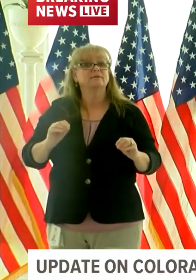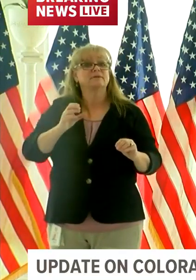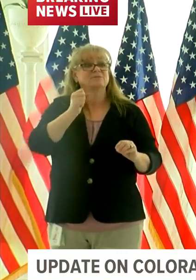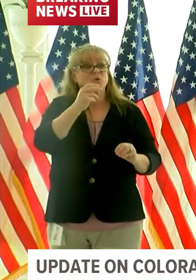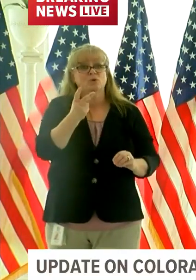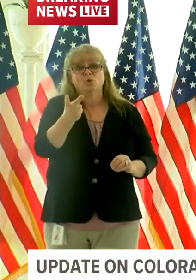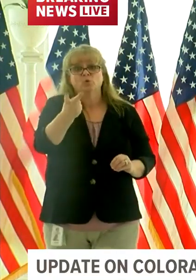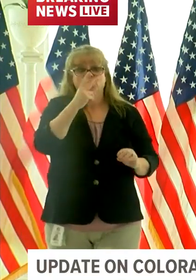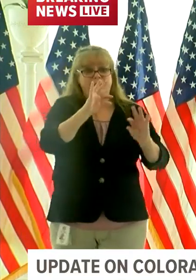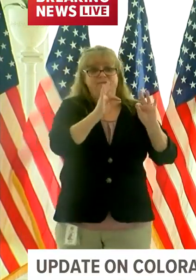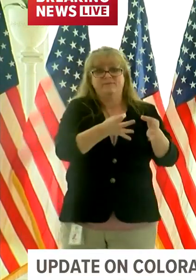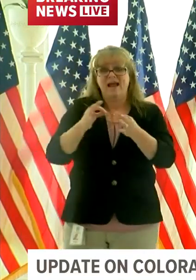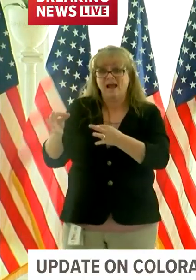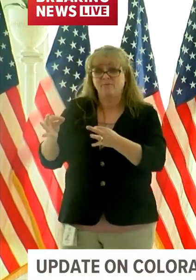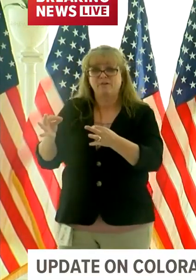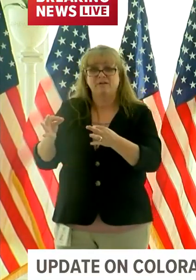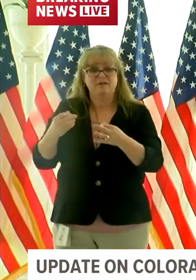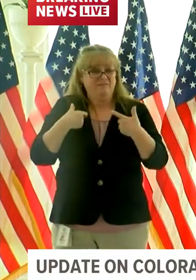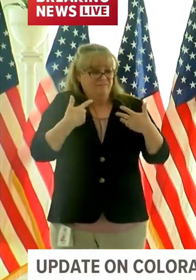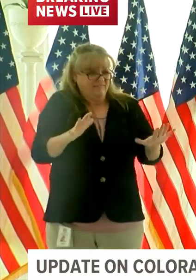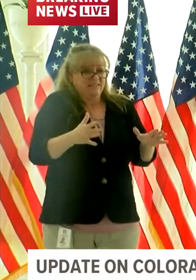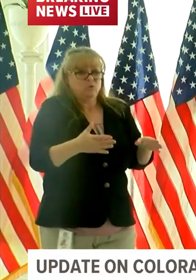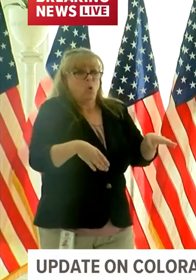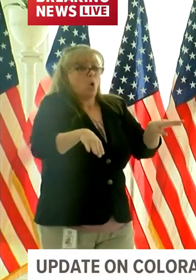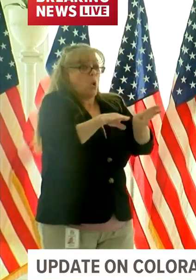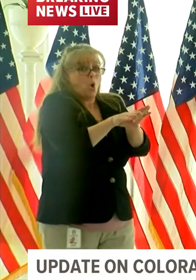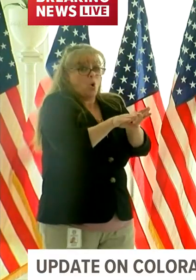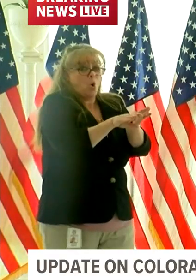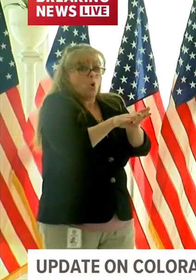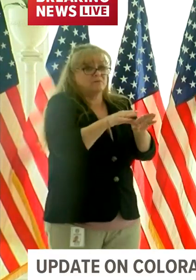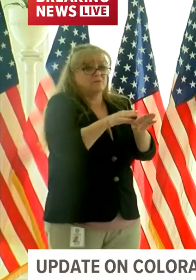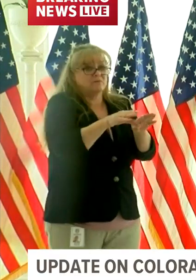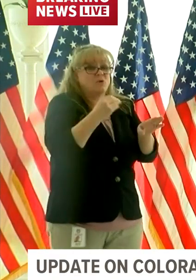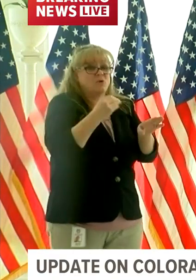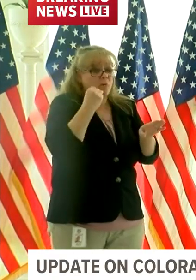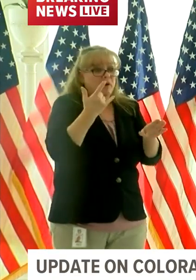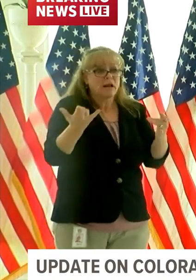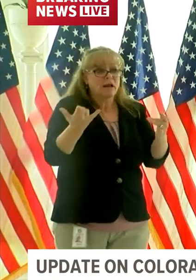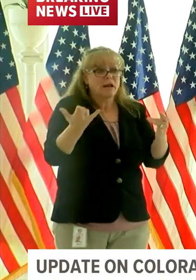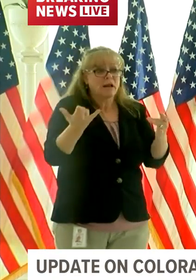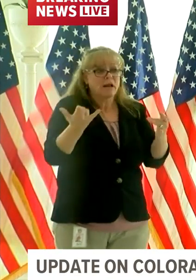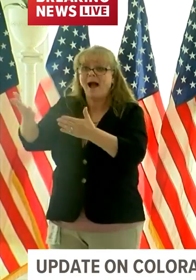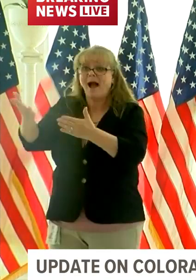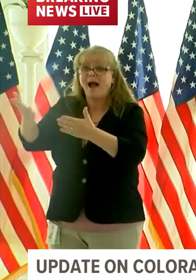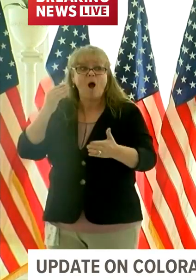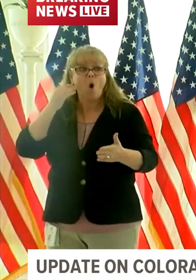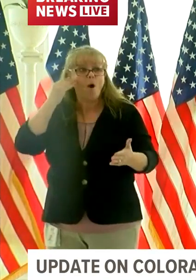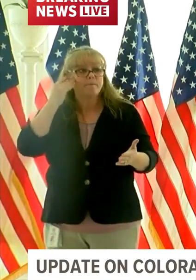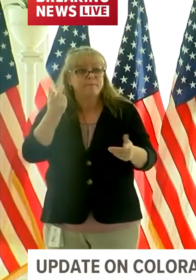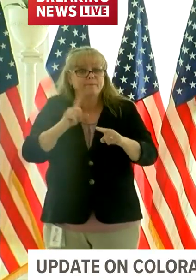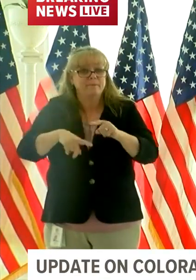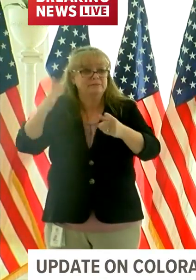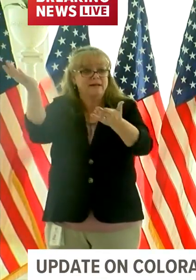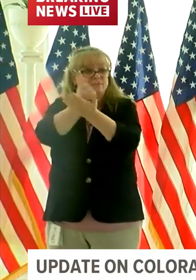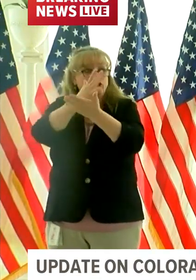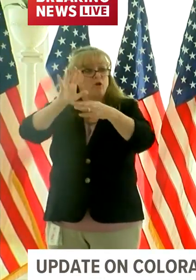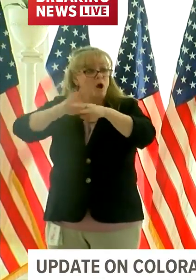was? No. If there's an issue there, we'll fix it. Closings can occur. Notaries can do their business